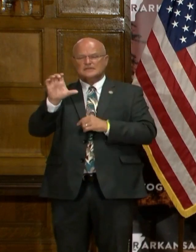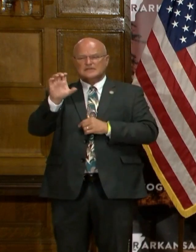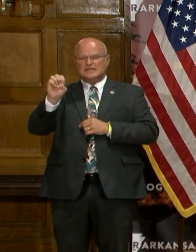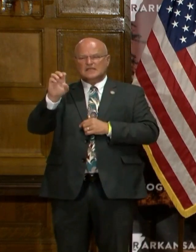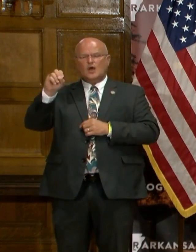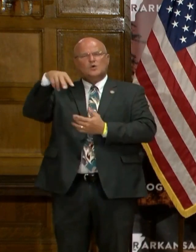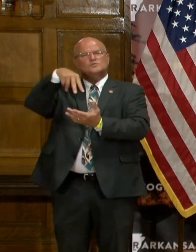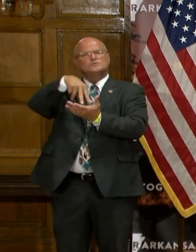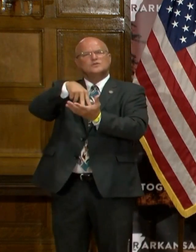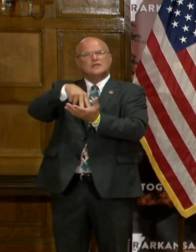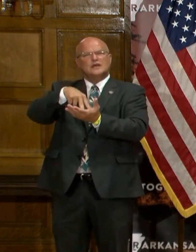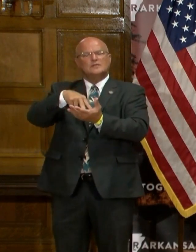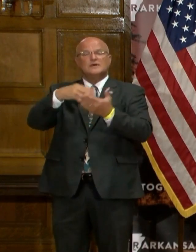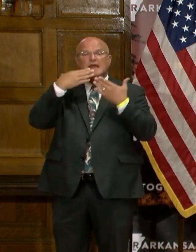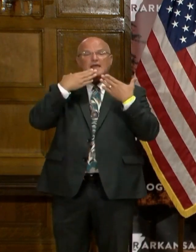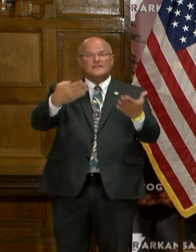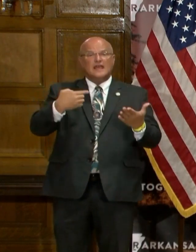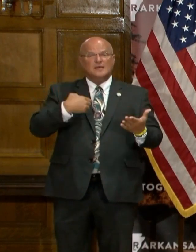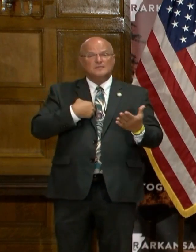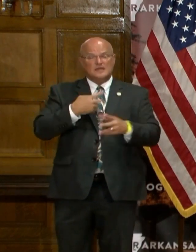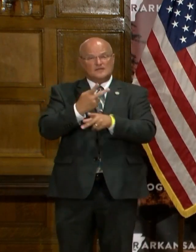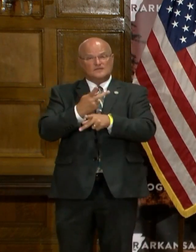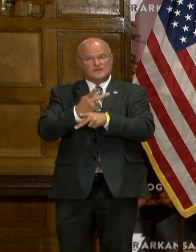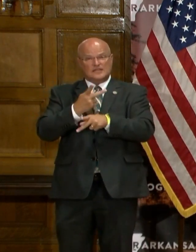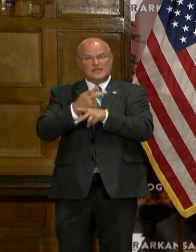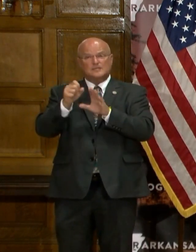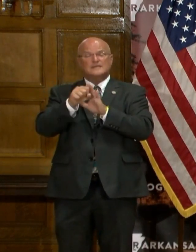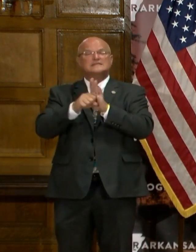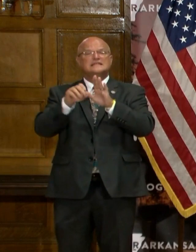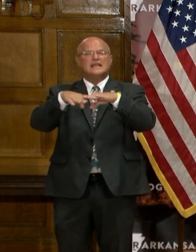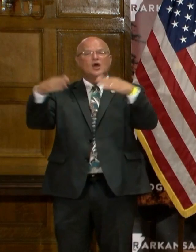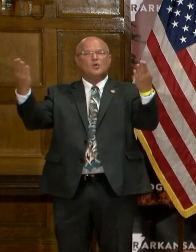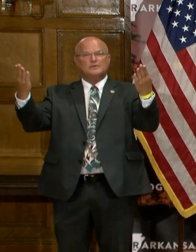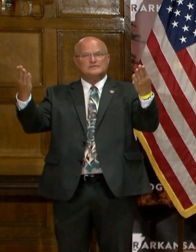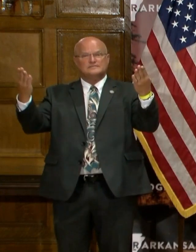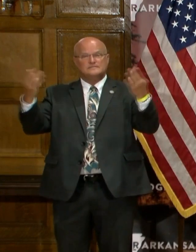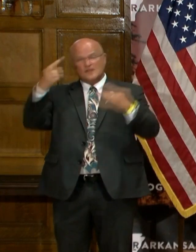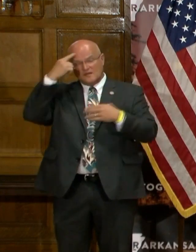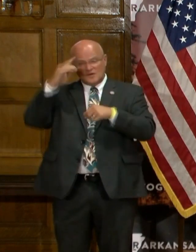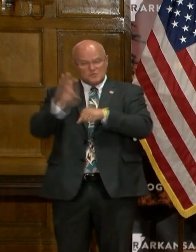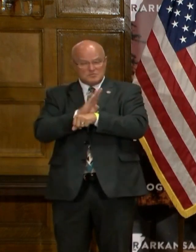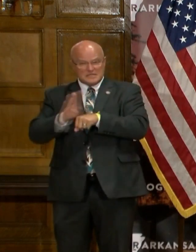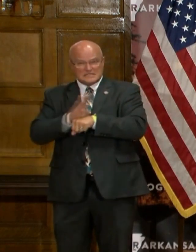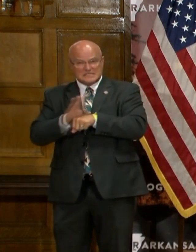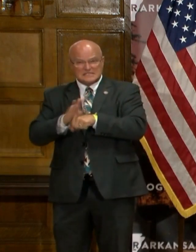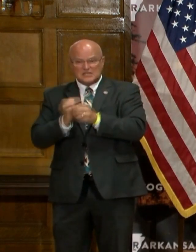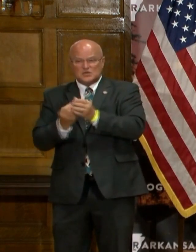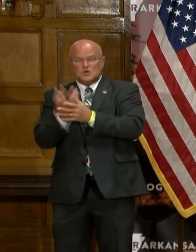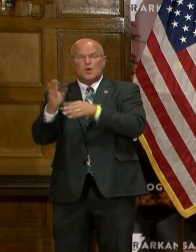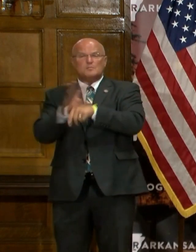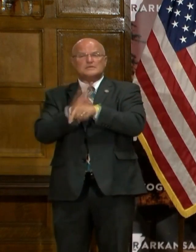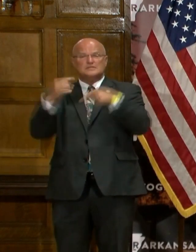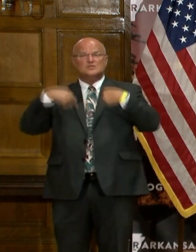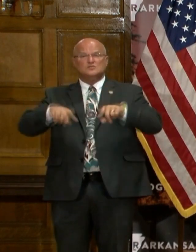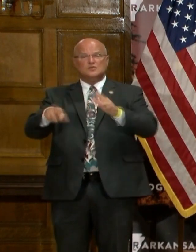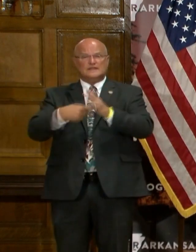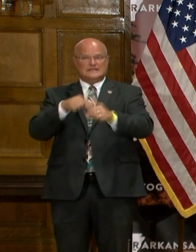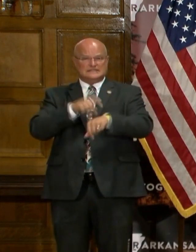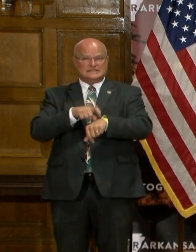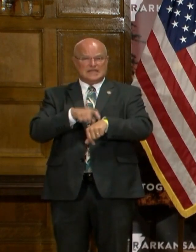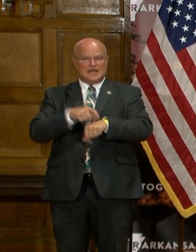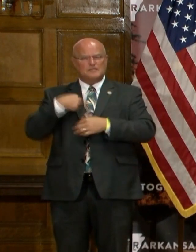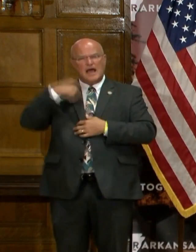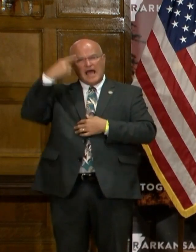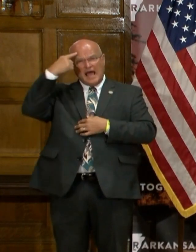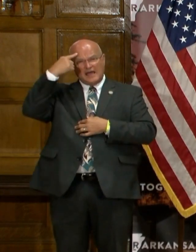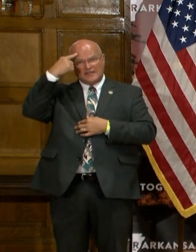stood up there and thanked me for keeping the state open for business and to growing businesses during this time. I think